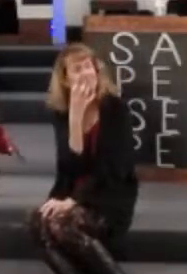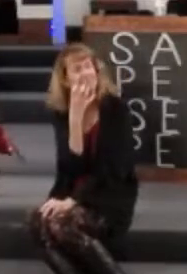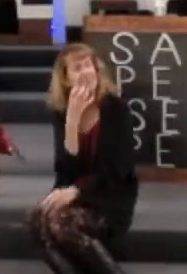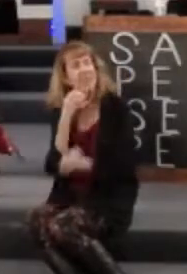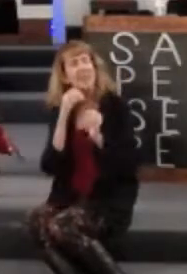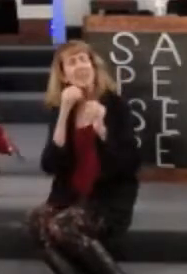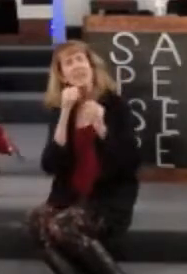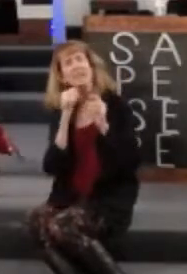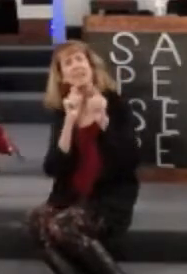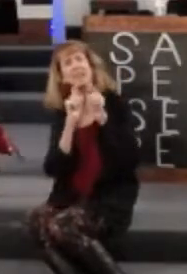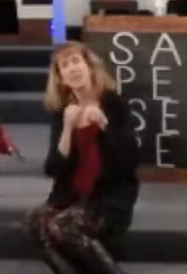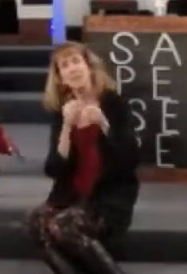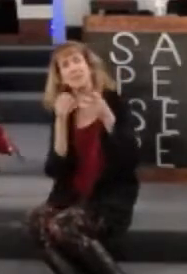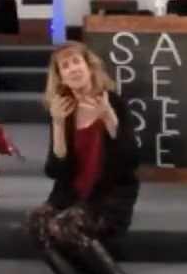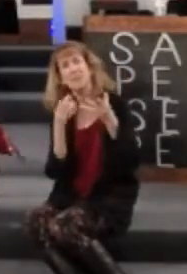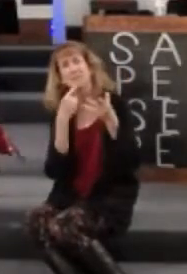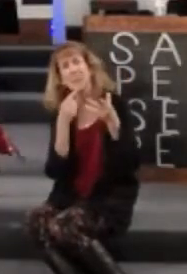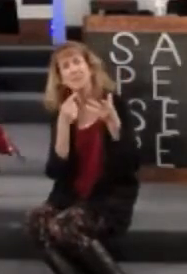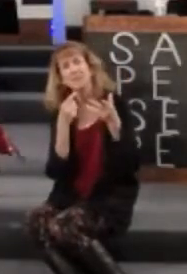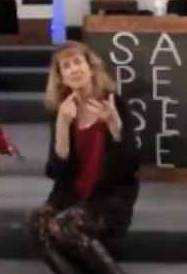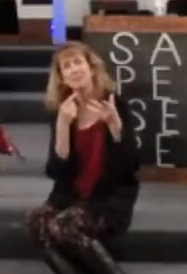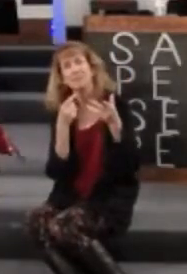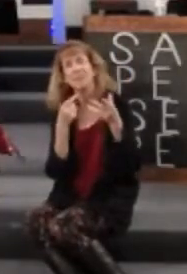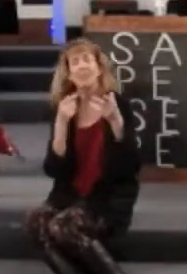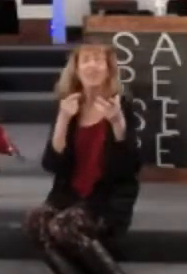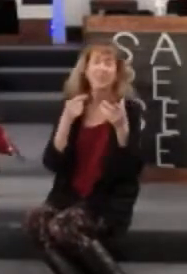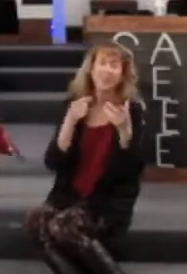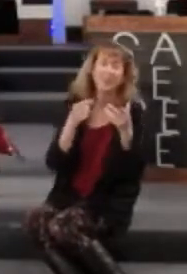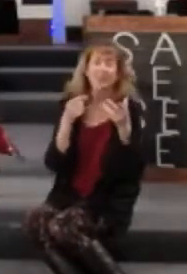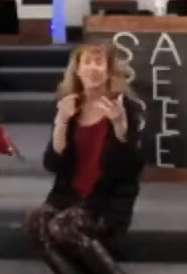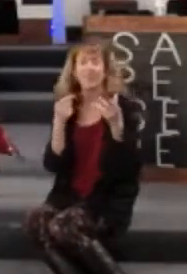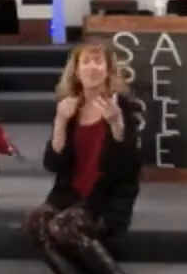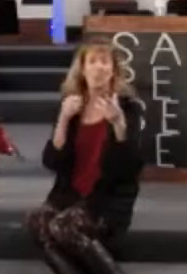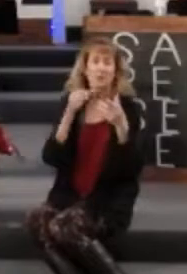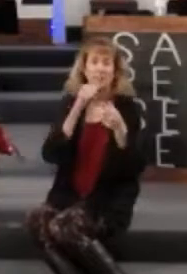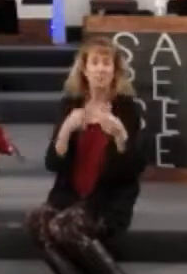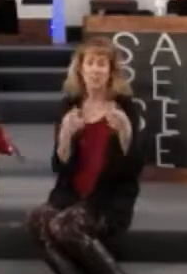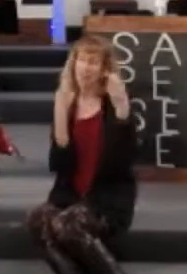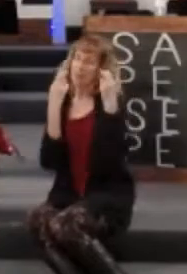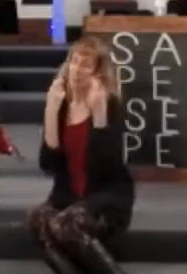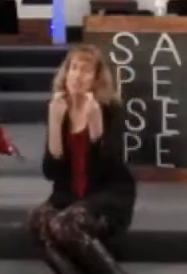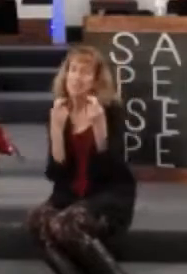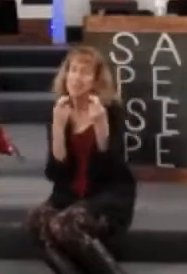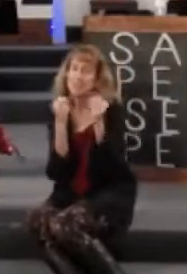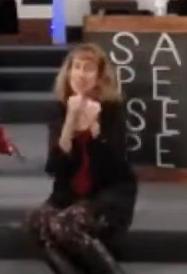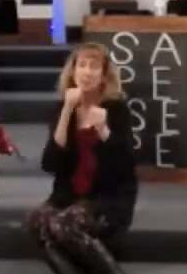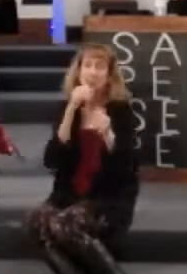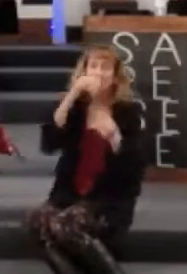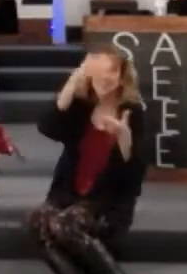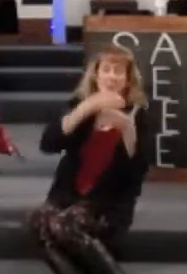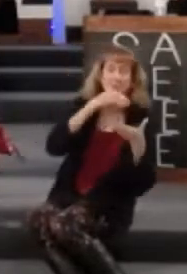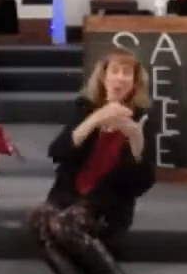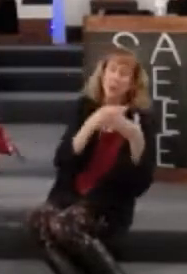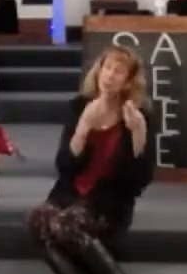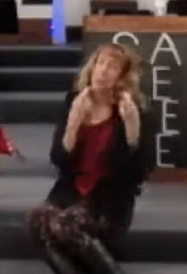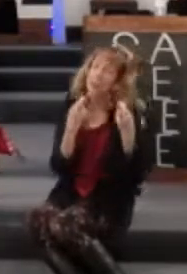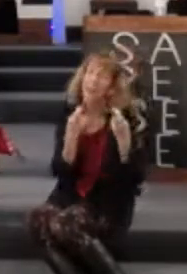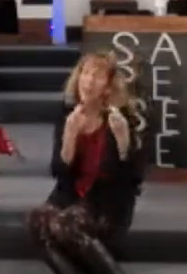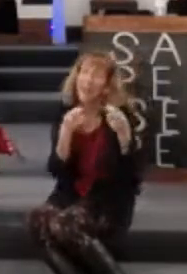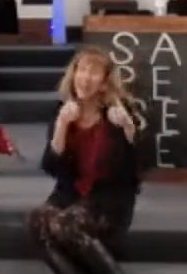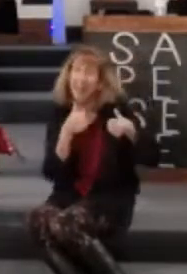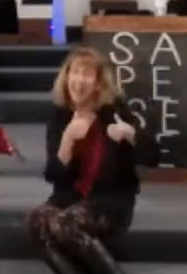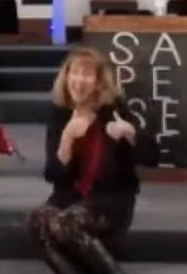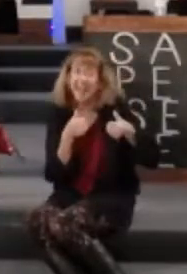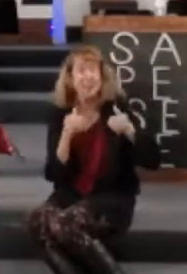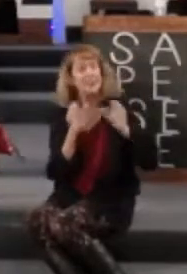a statement that's saying that as a parent you need to be buddy-buddy with your child and give them everything that they think they need.